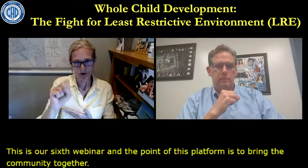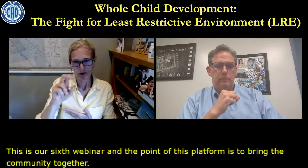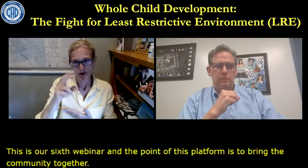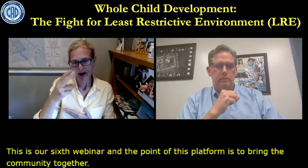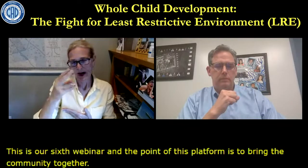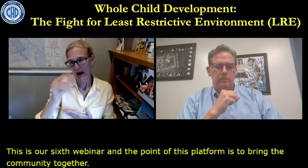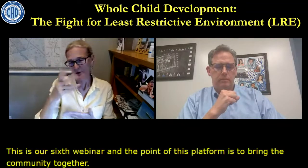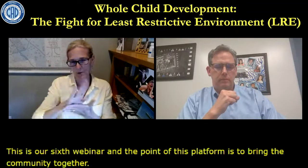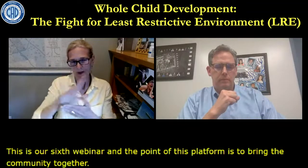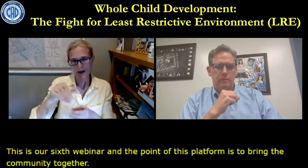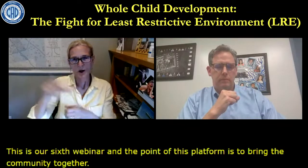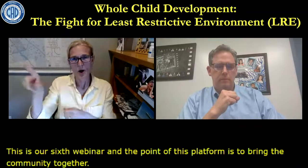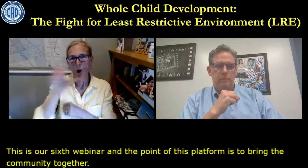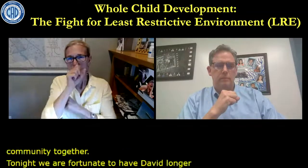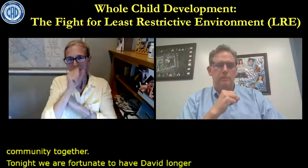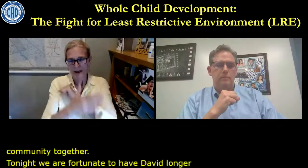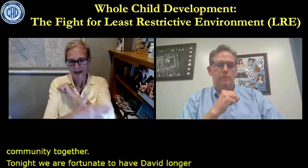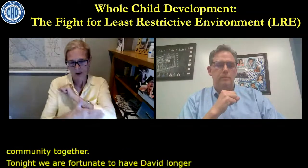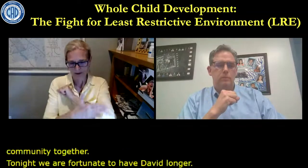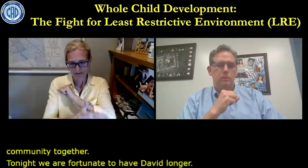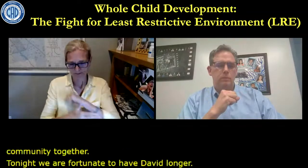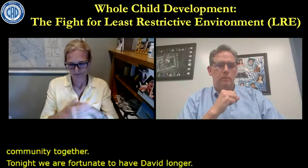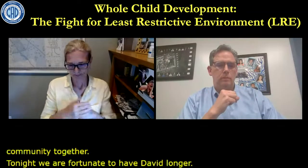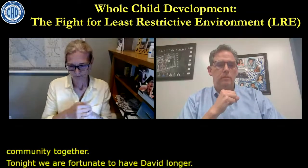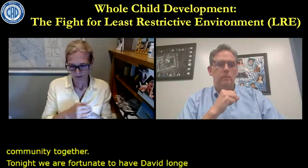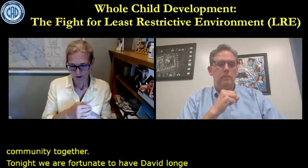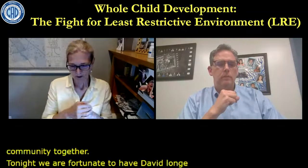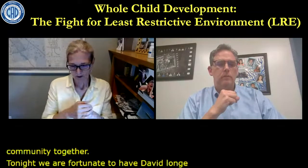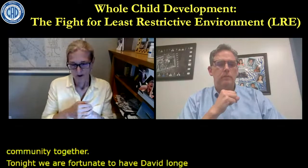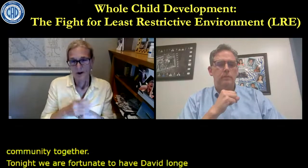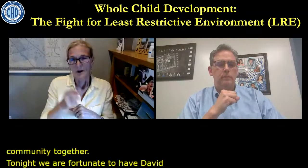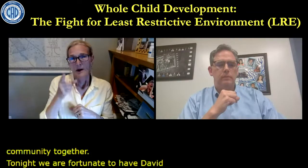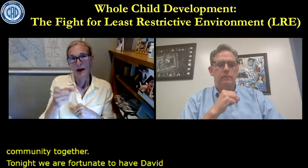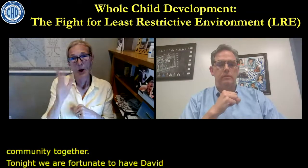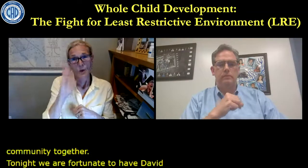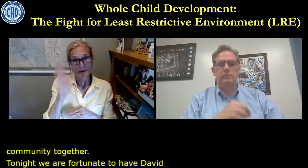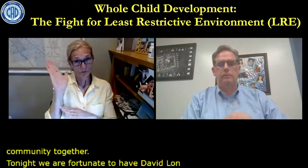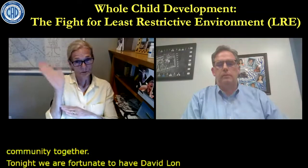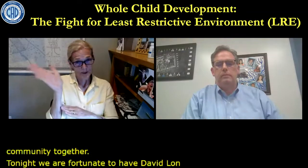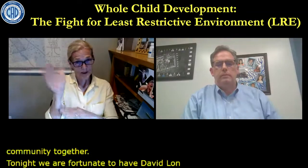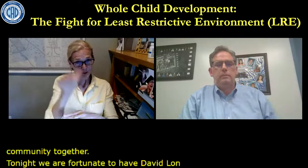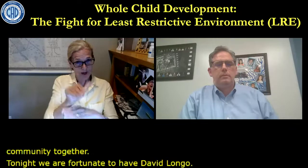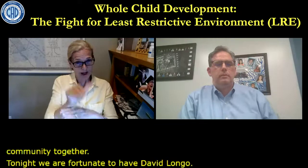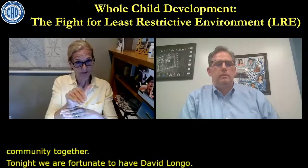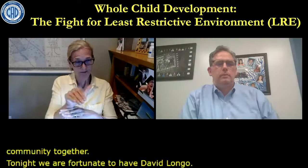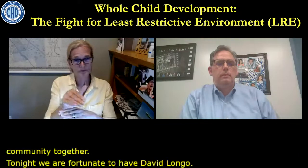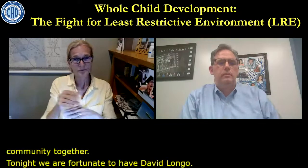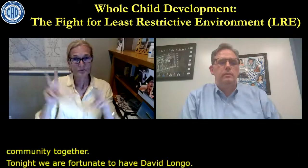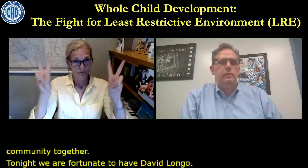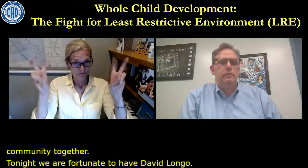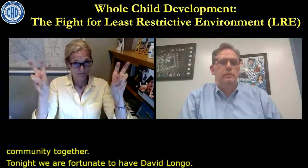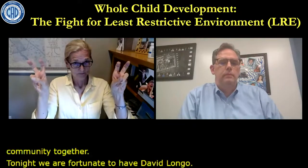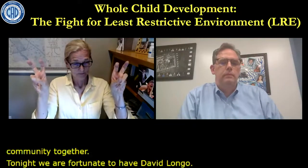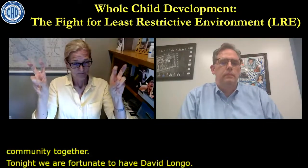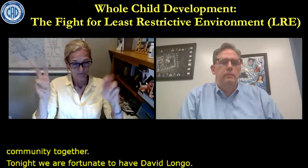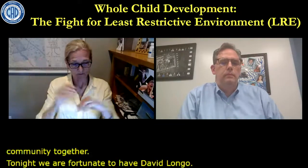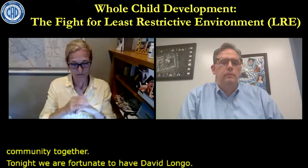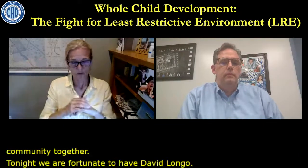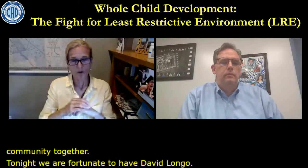He's the principal of University High School, which is a high school in Orange County.